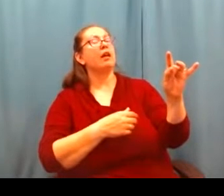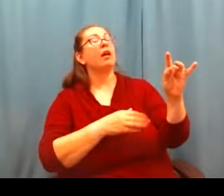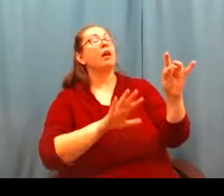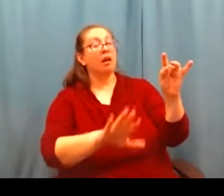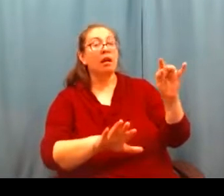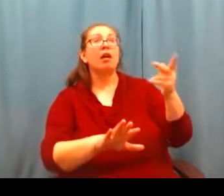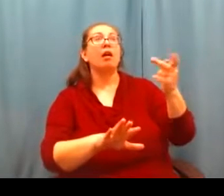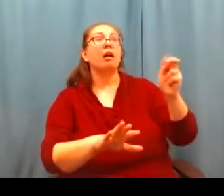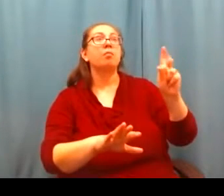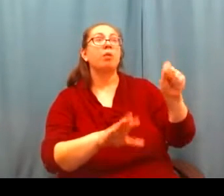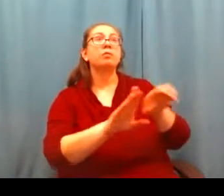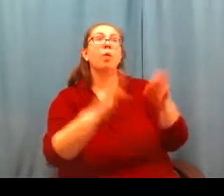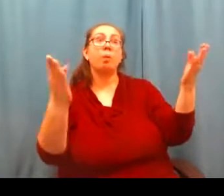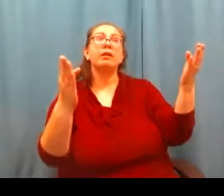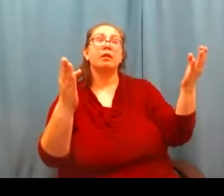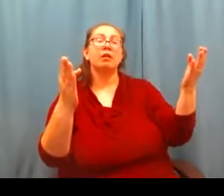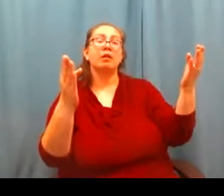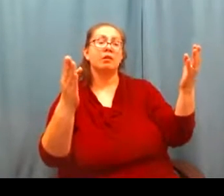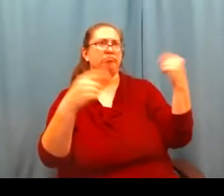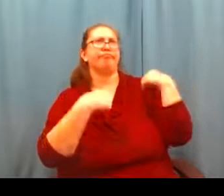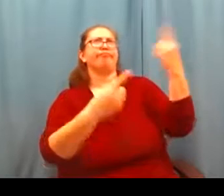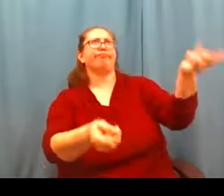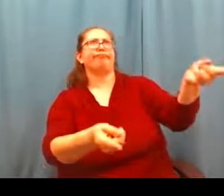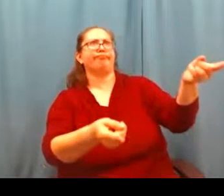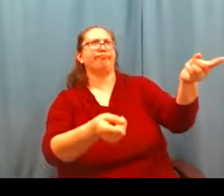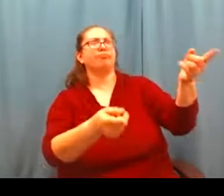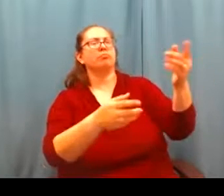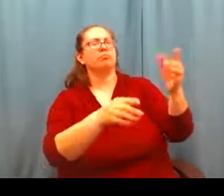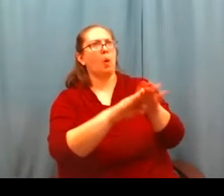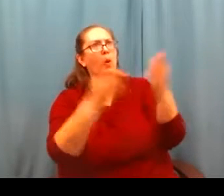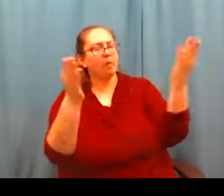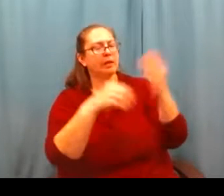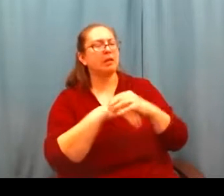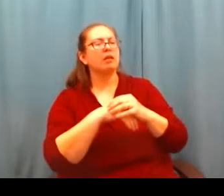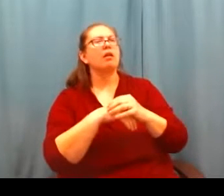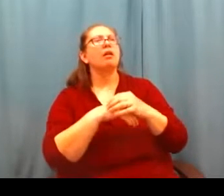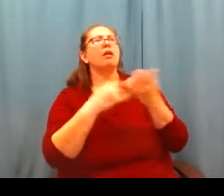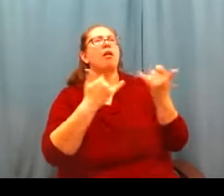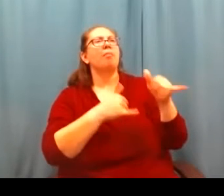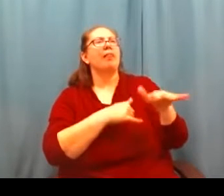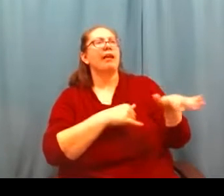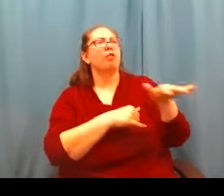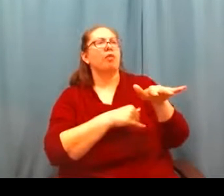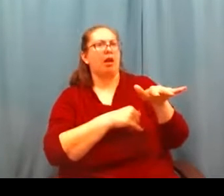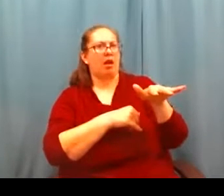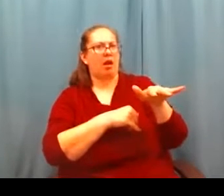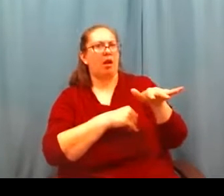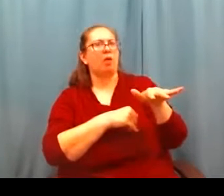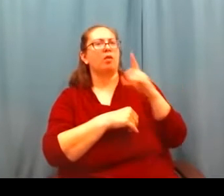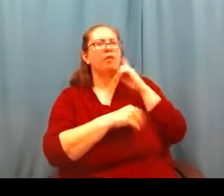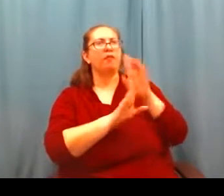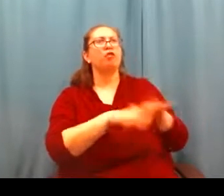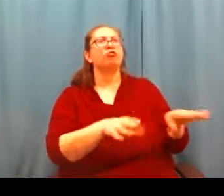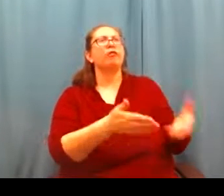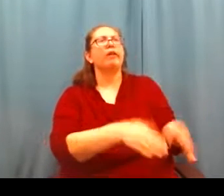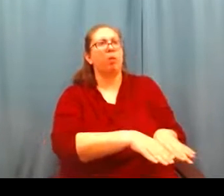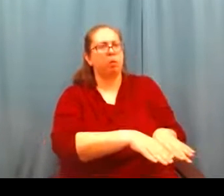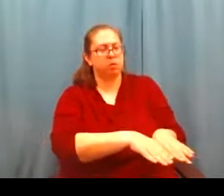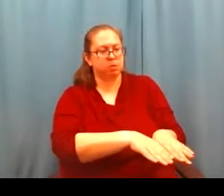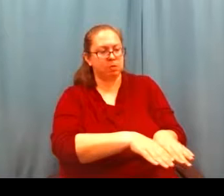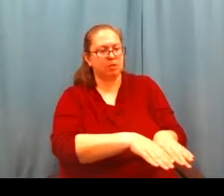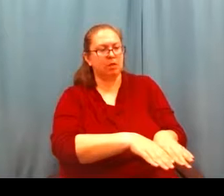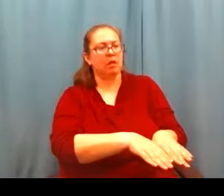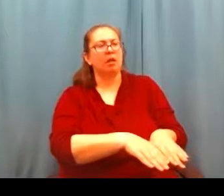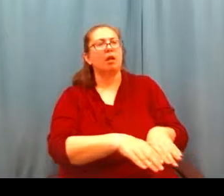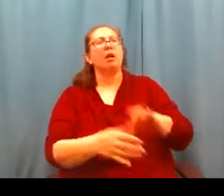parks will remain open. They've been open the whole time in the city. Playgrounds will be closed, remain closed, and